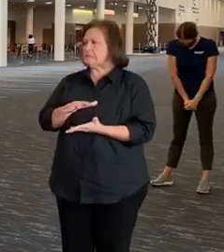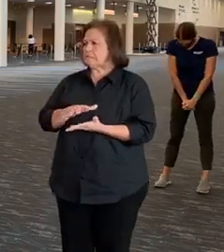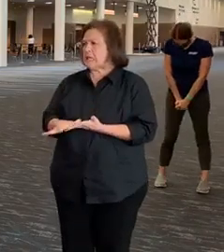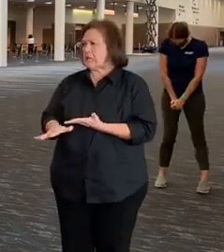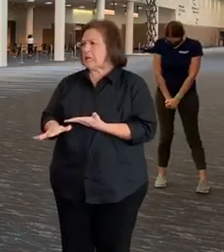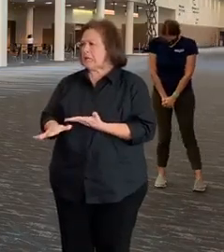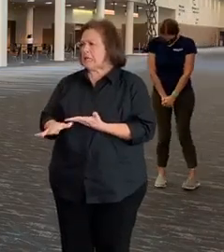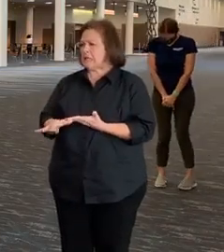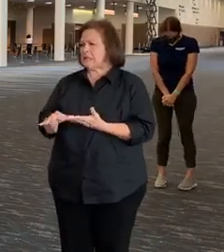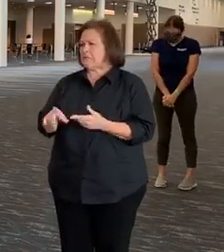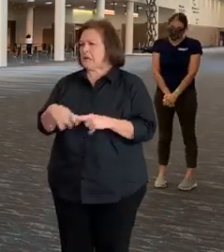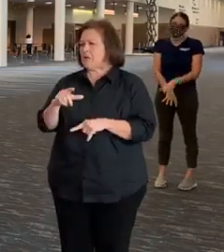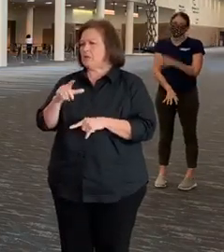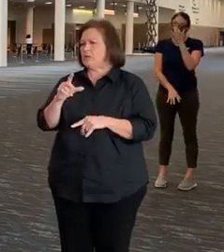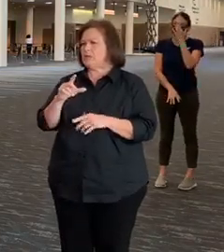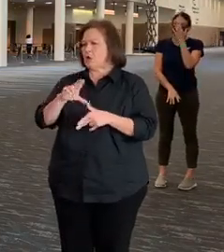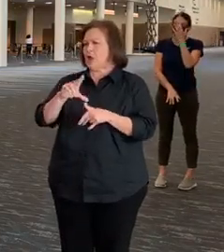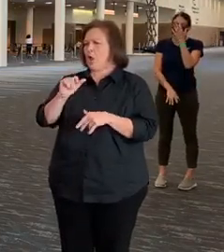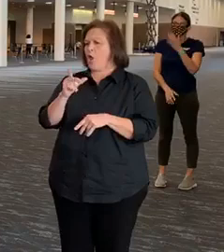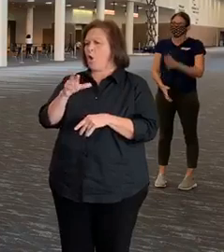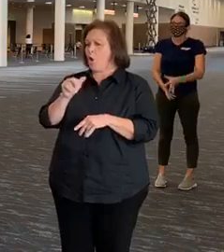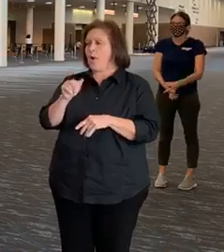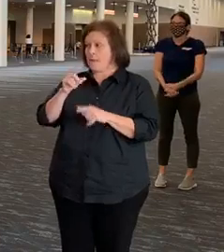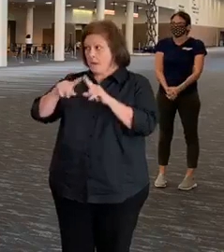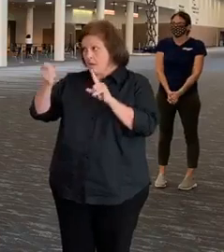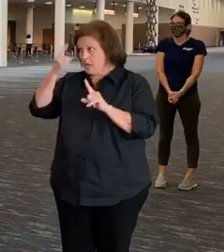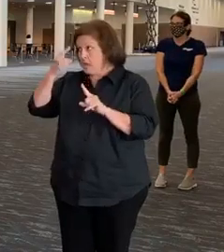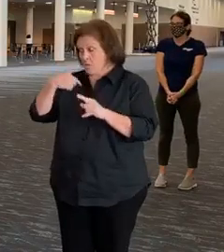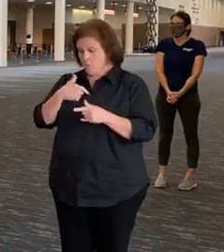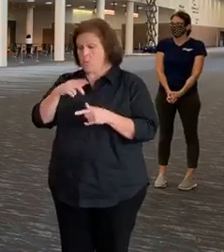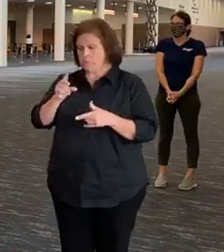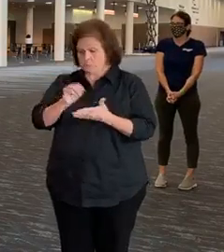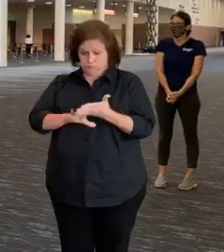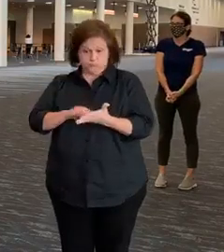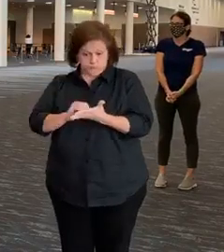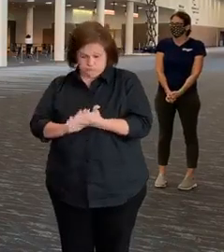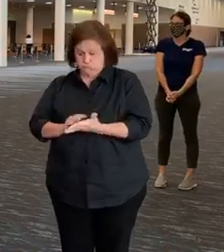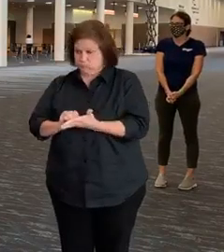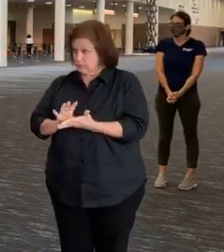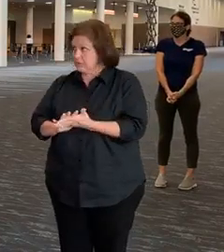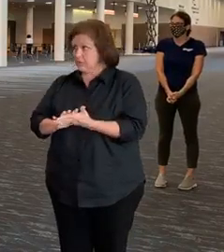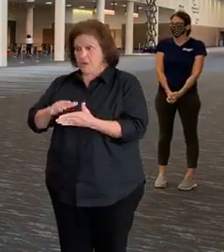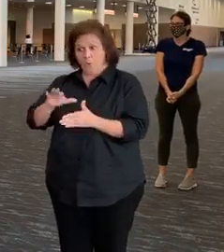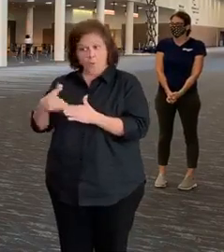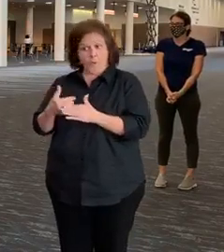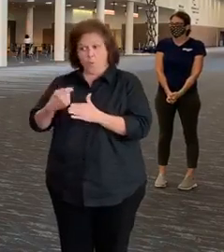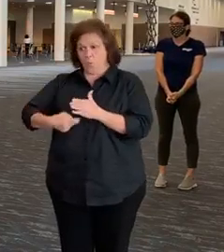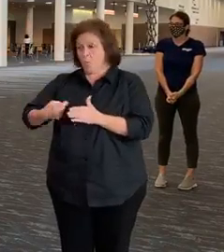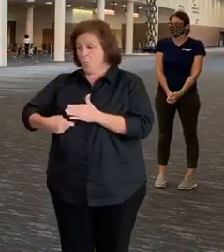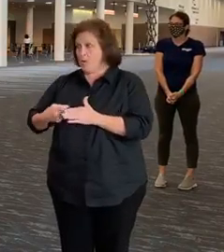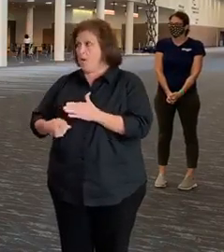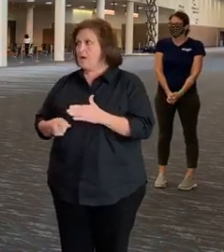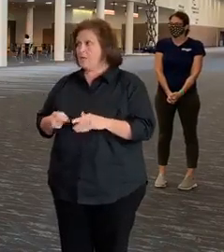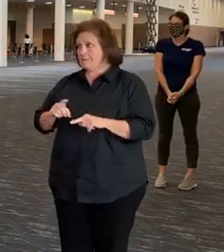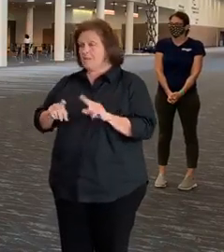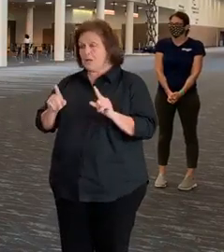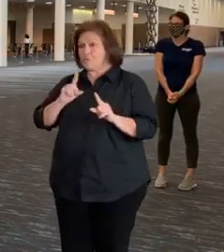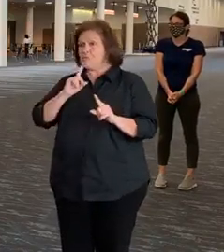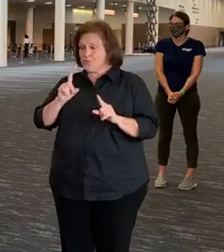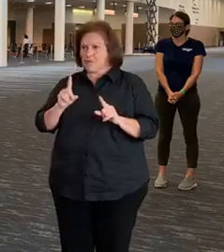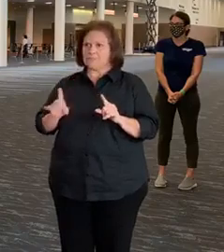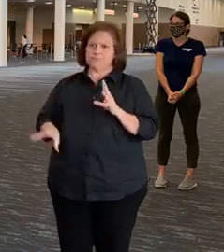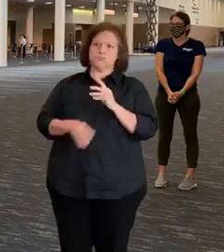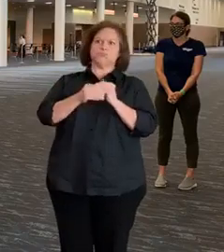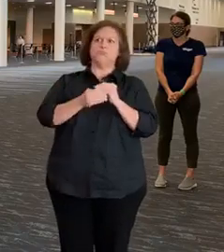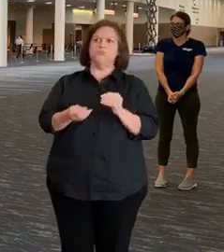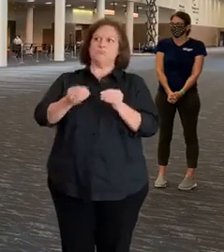response to Laura. Make no mistake about it, we're documenting every step of the way. But I tell you, it just puts an added